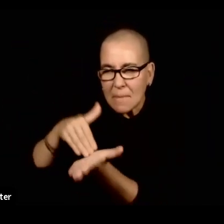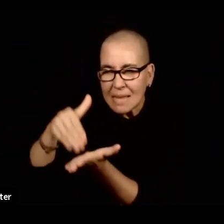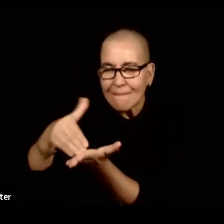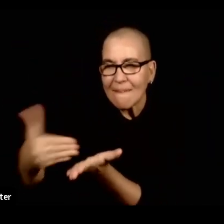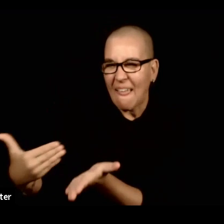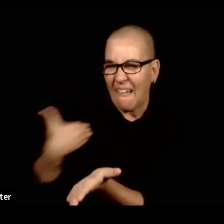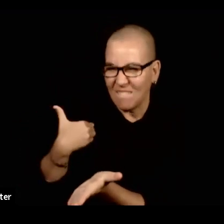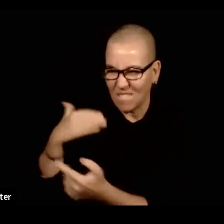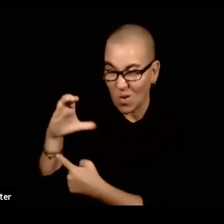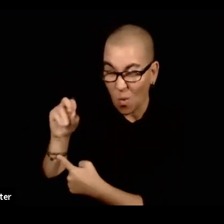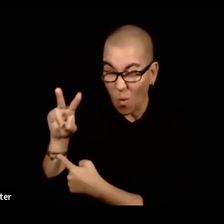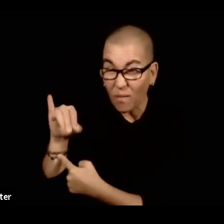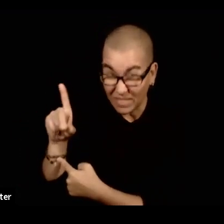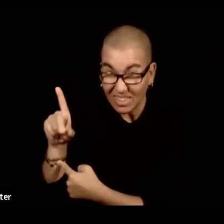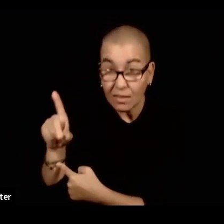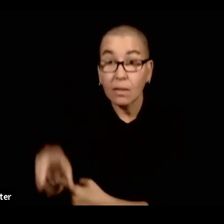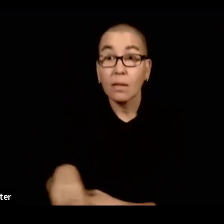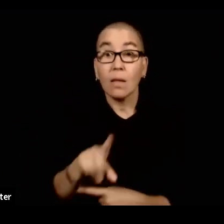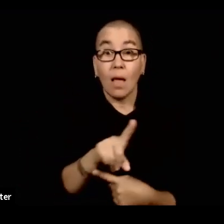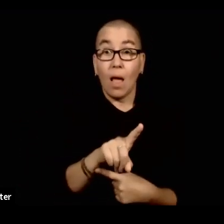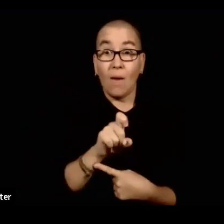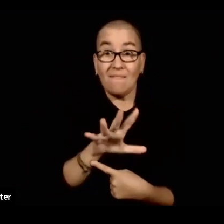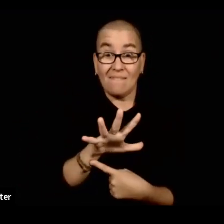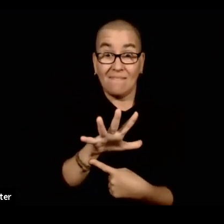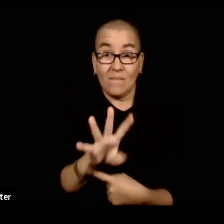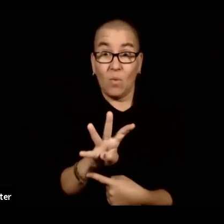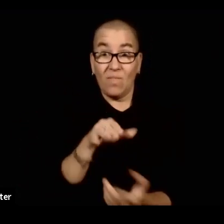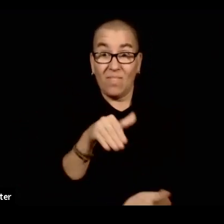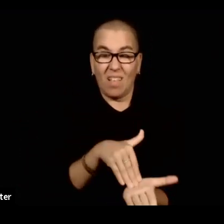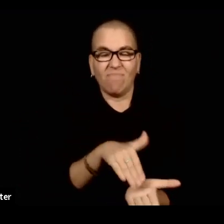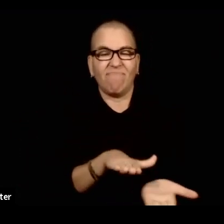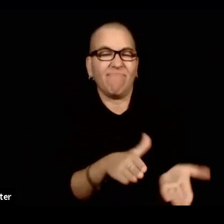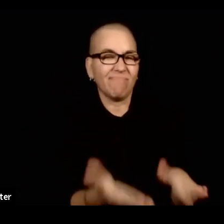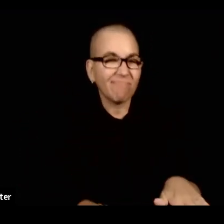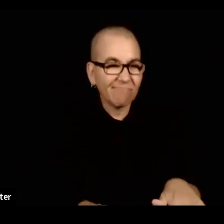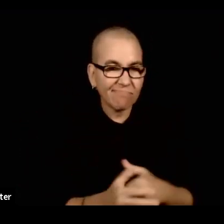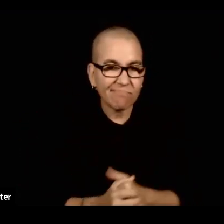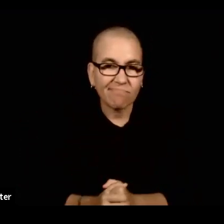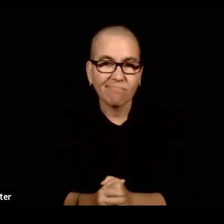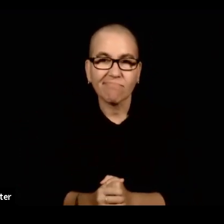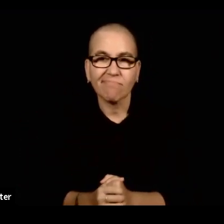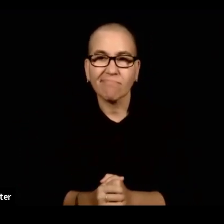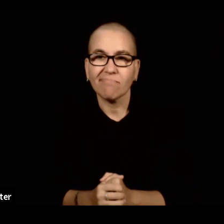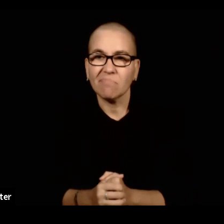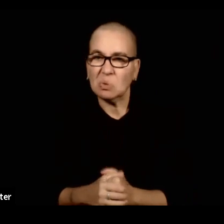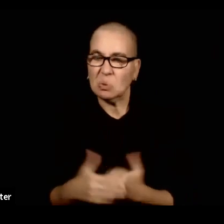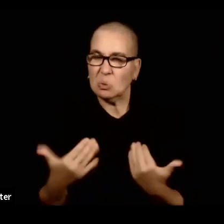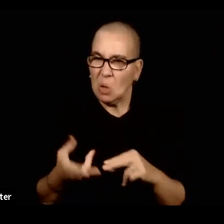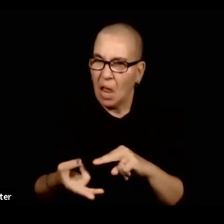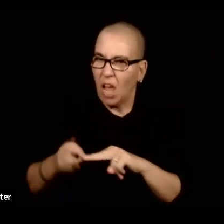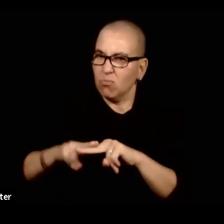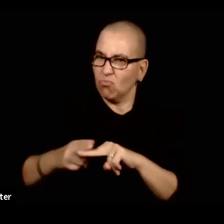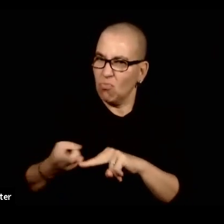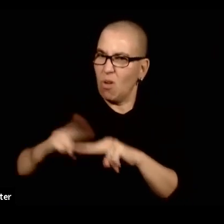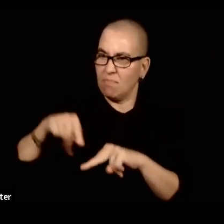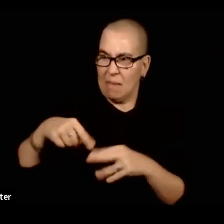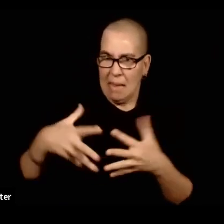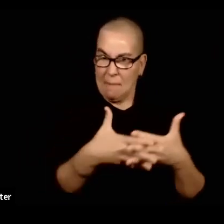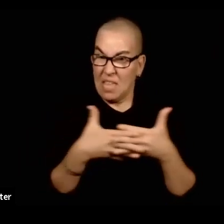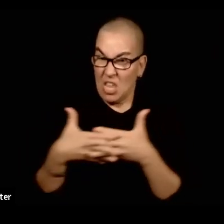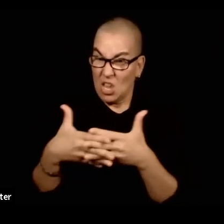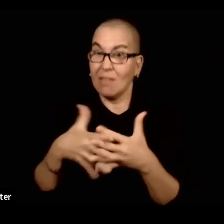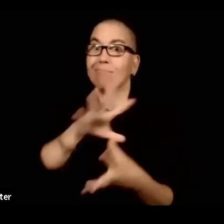154,000 deaths. And really the pace of growth in our country and around the world is pretty sobering. The United States is